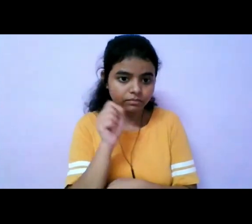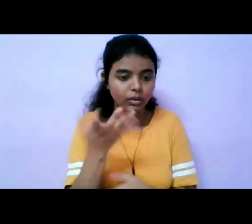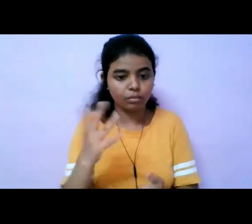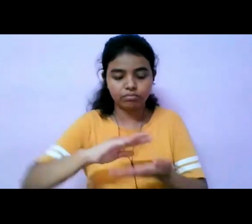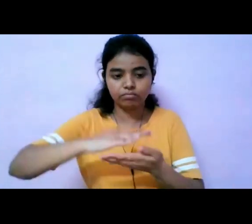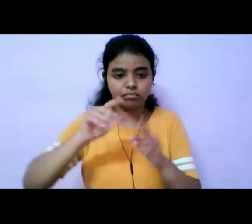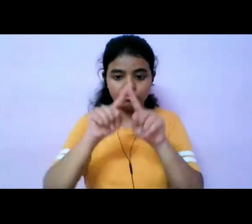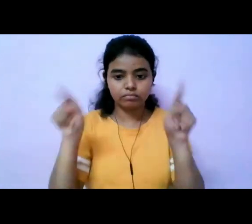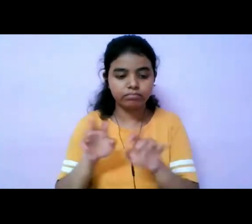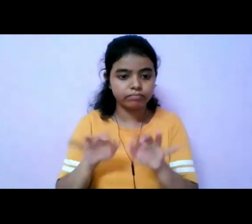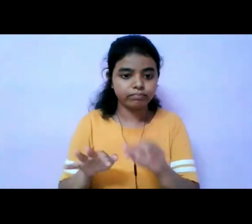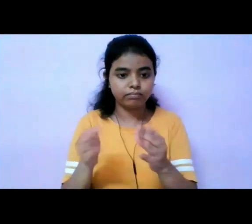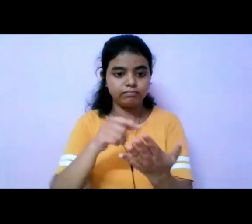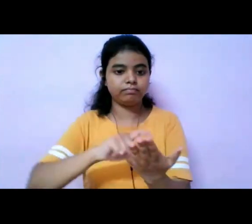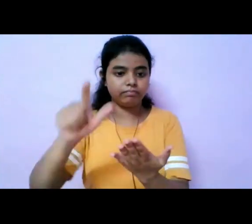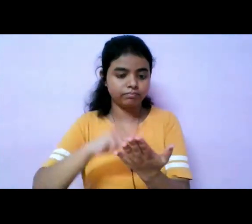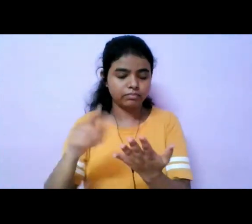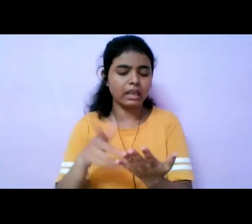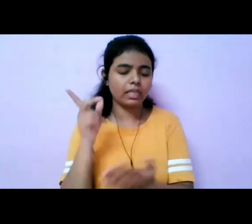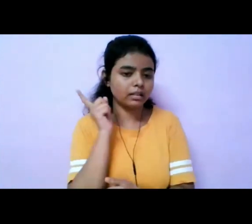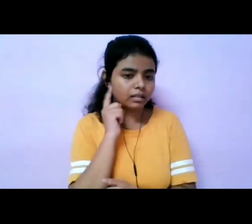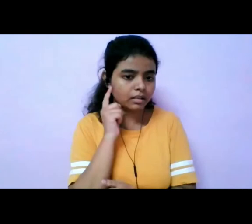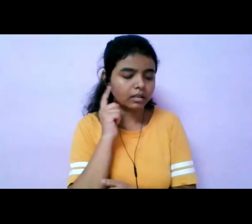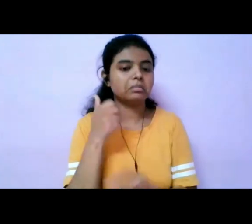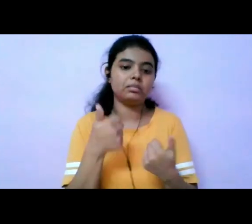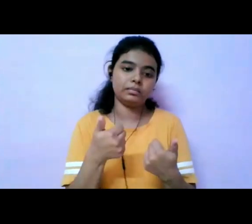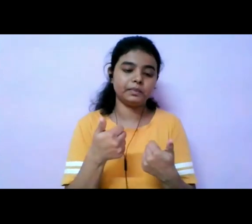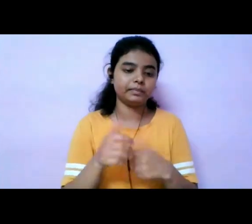computer or iPad or whatever. And,